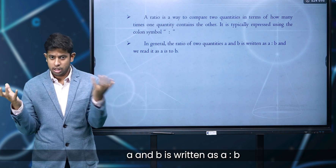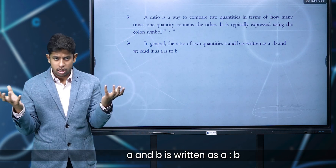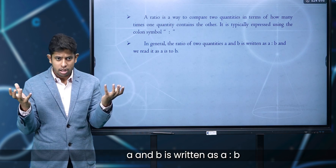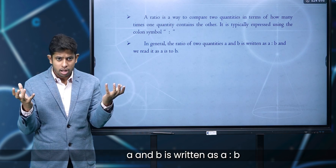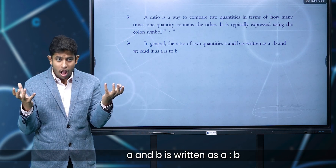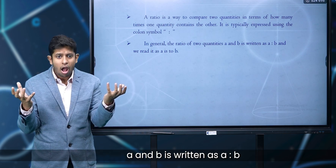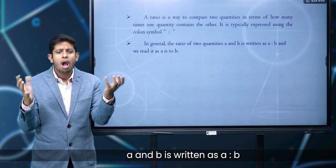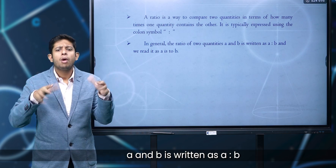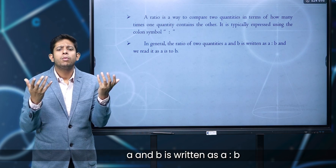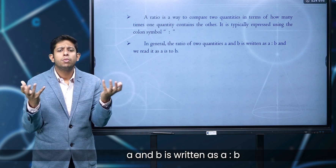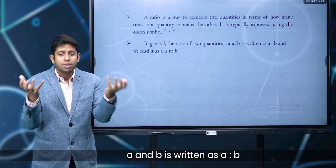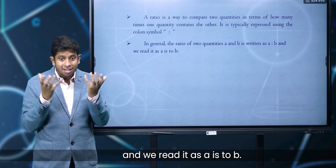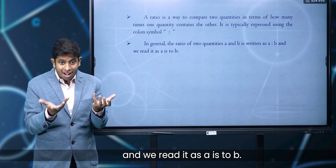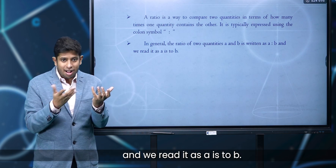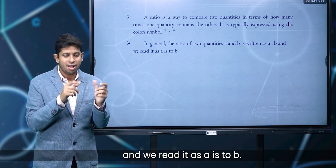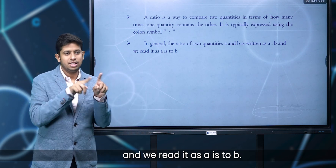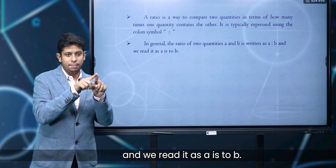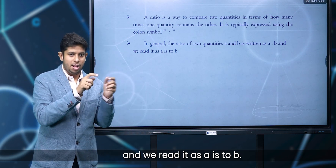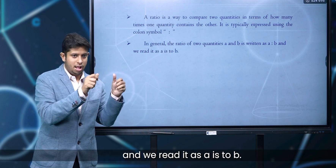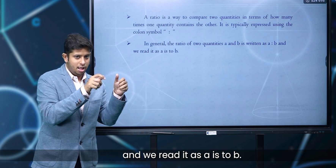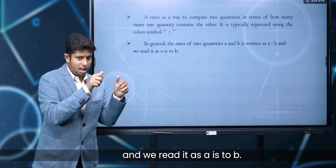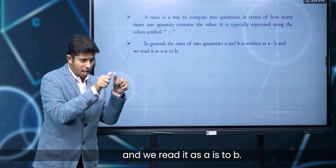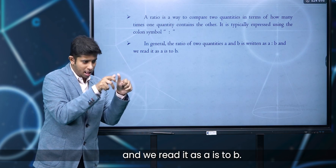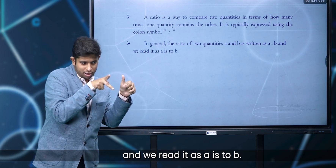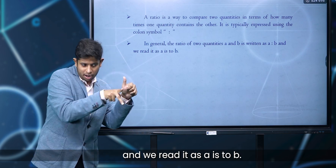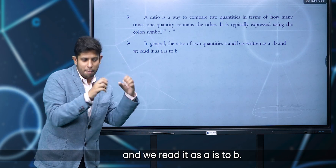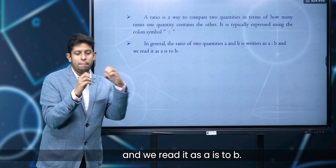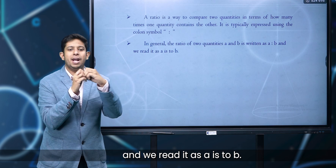written as A:B, and we read it as A:B.